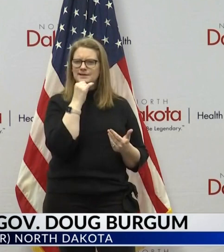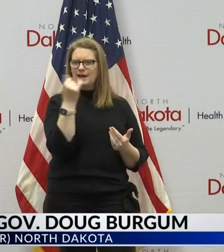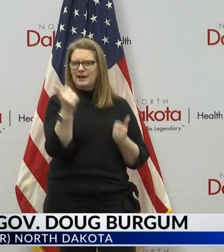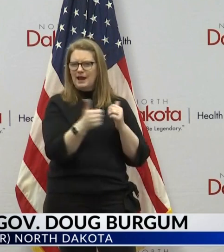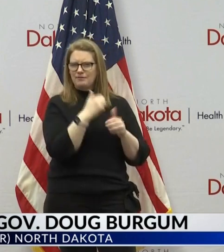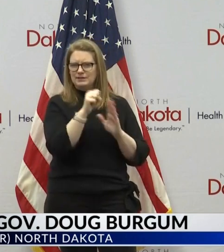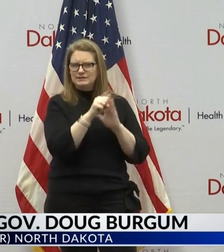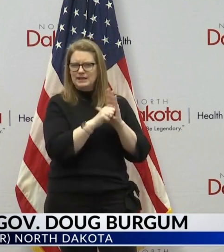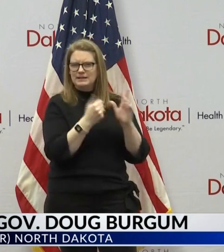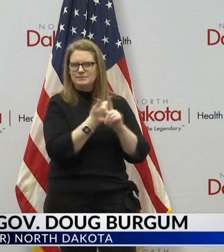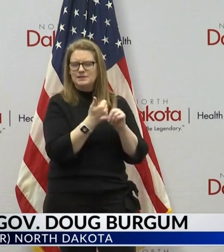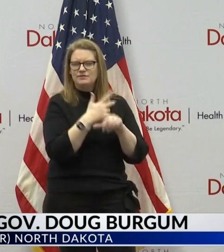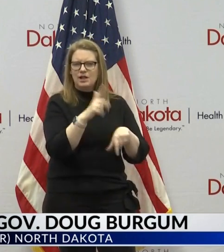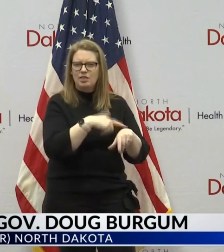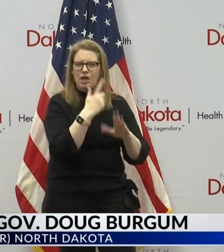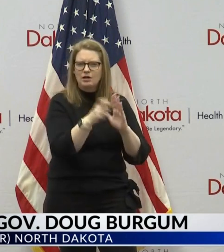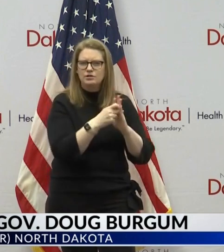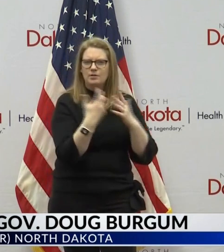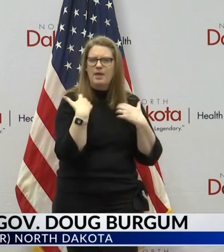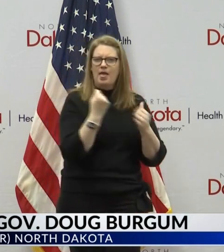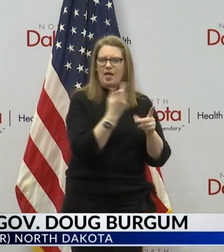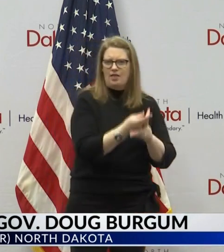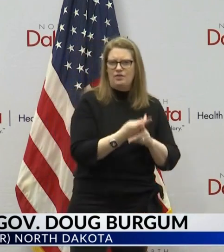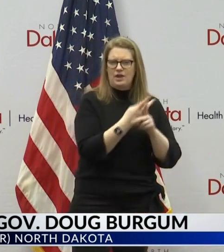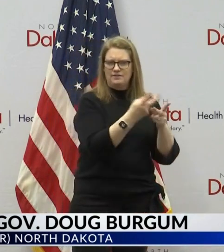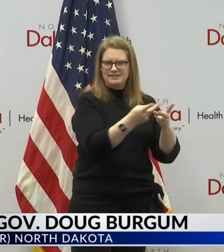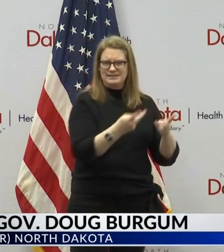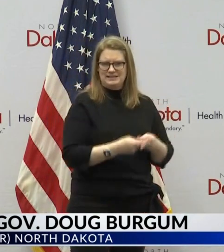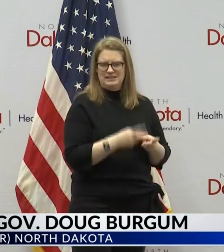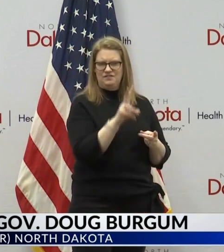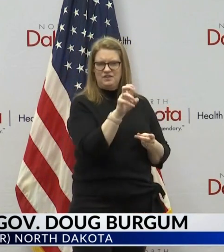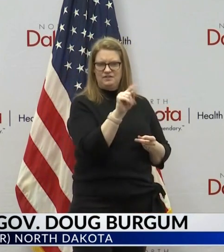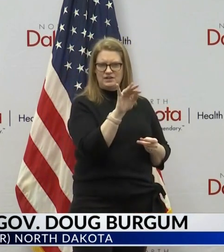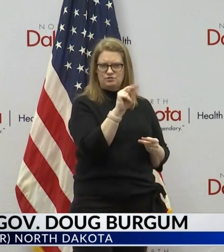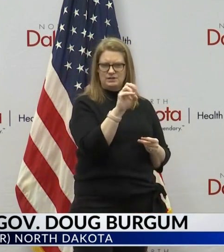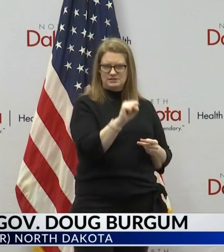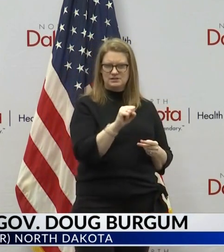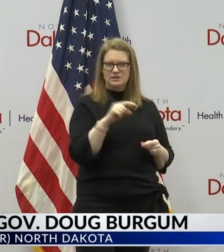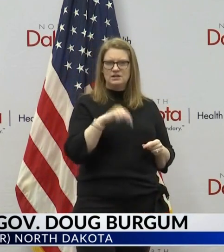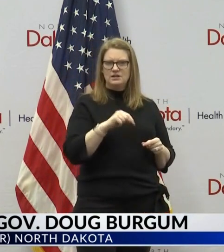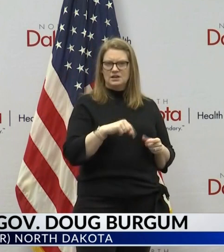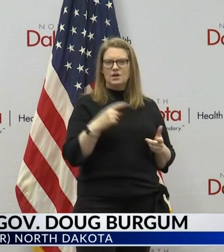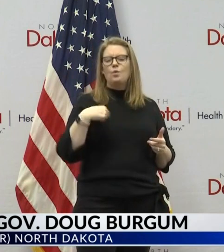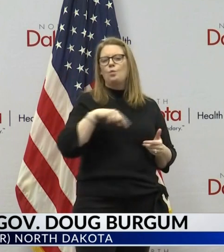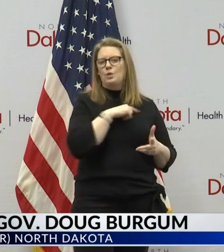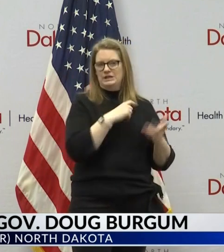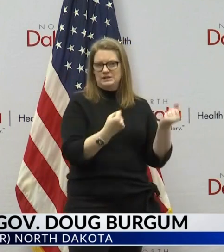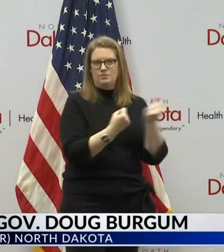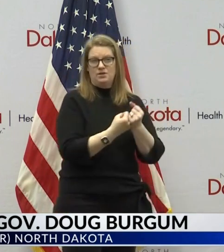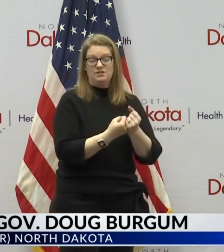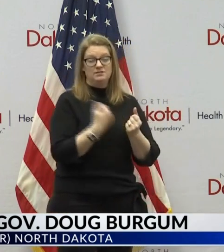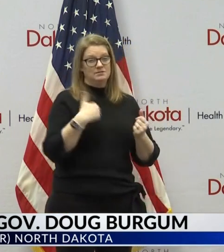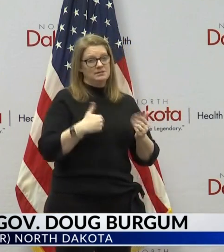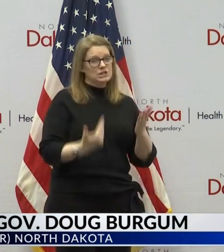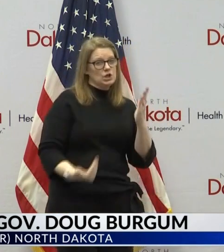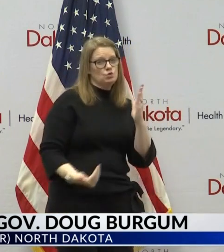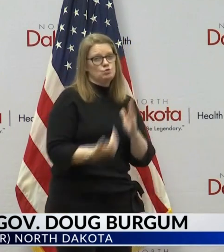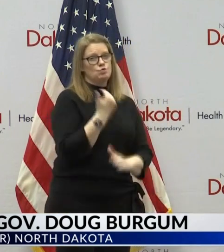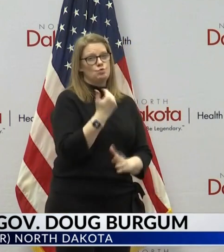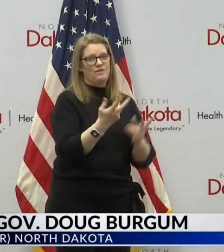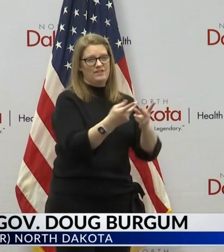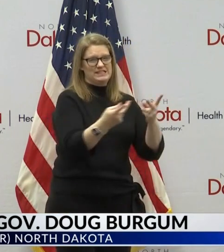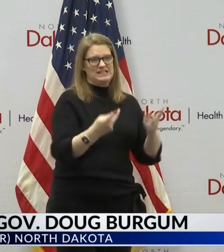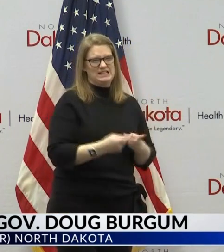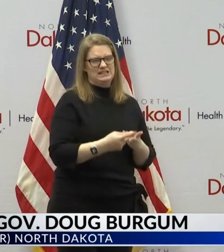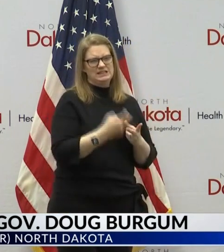care facility for veterans, but North Dakota has and continues to support, including with a brand new facility that was opened